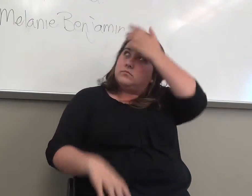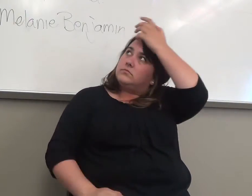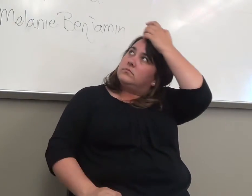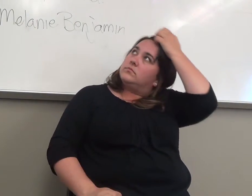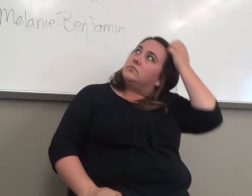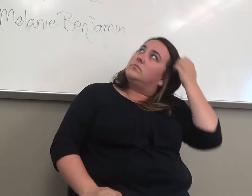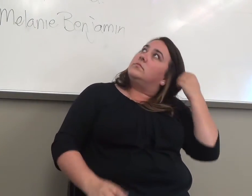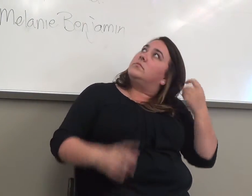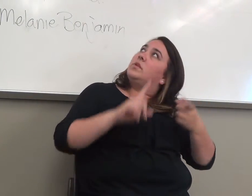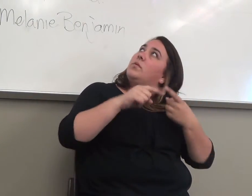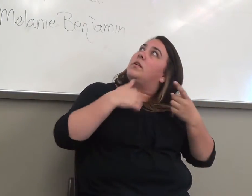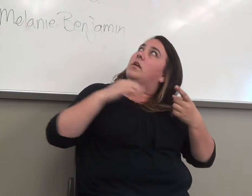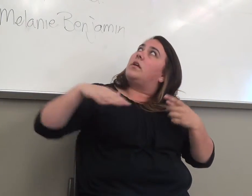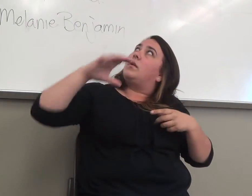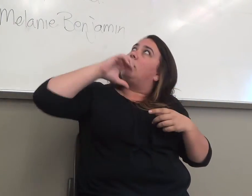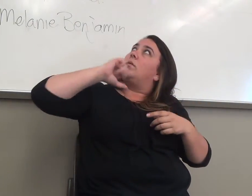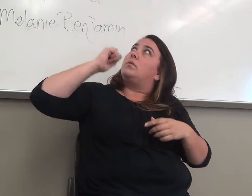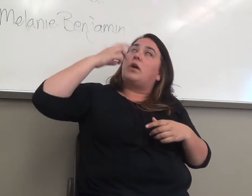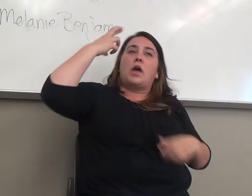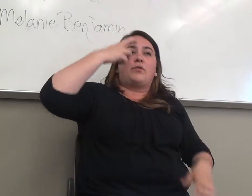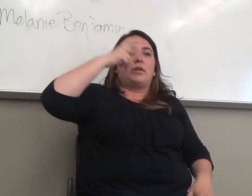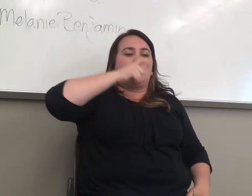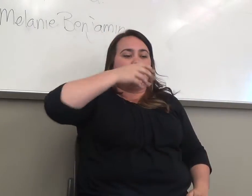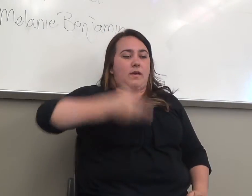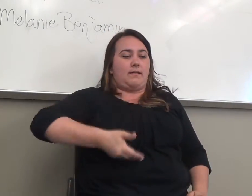When I got older, I realized who I am.